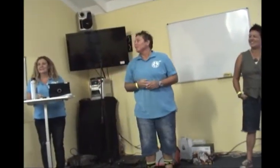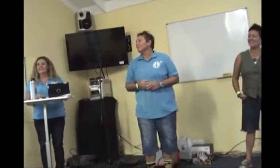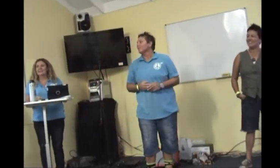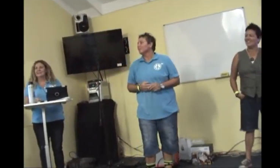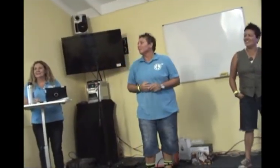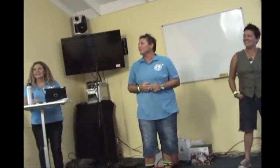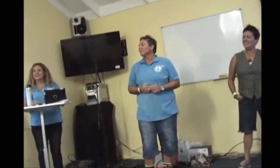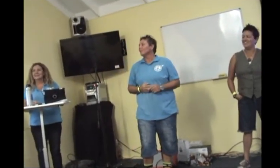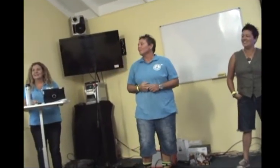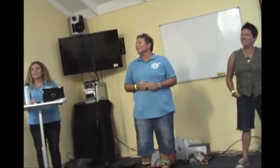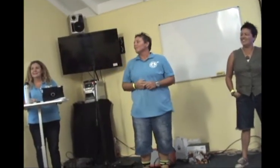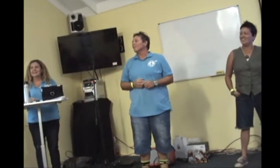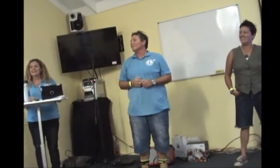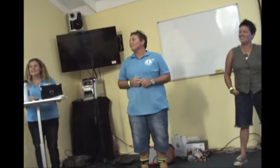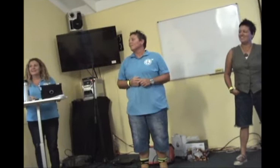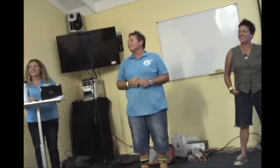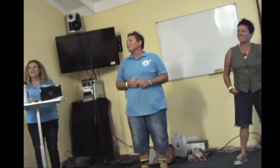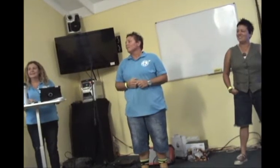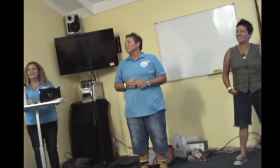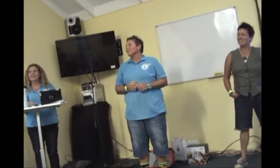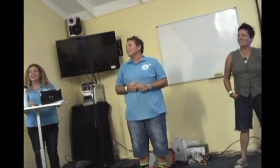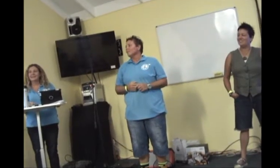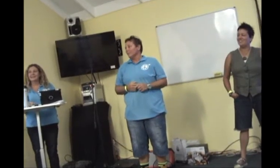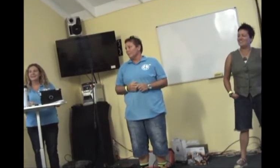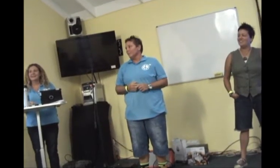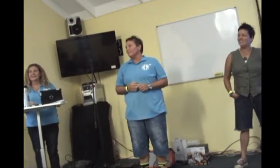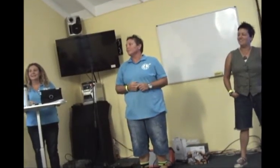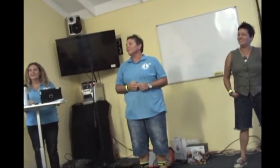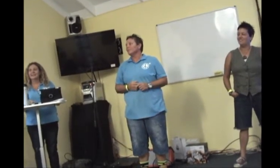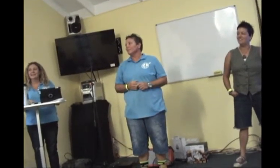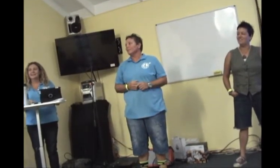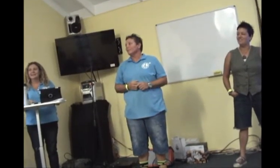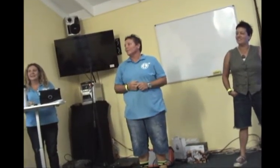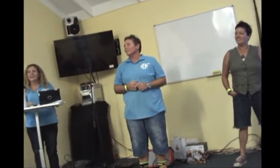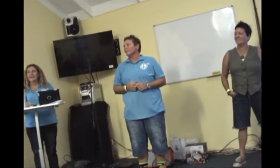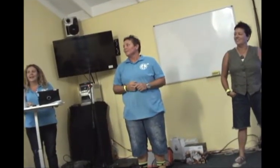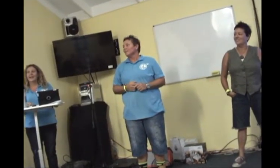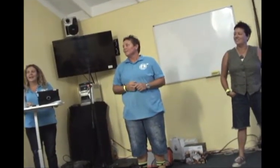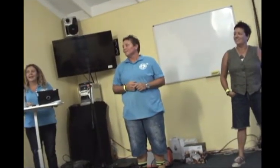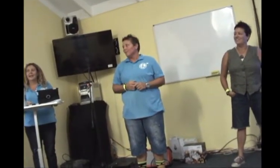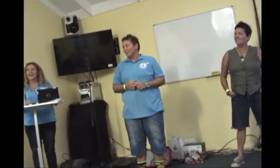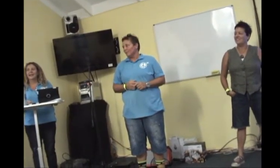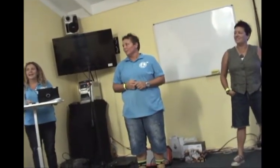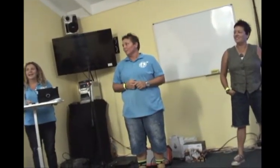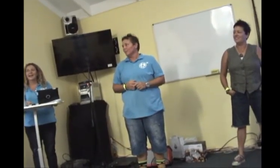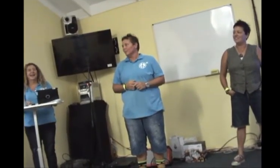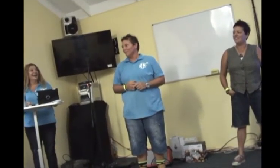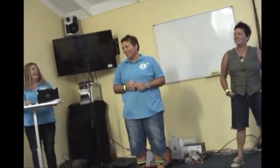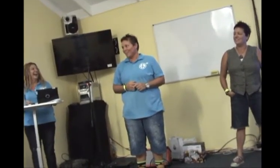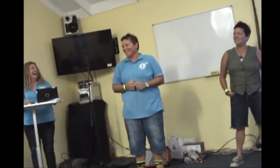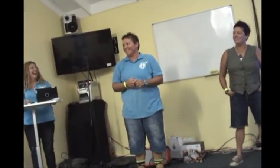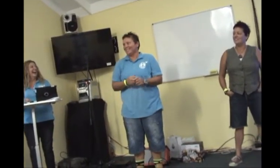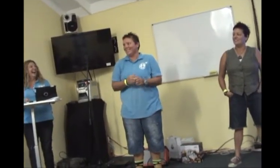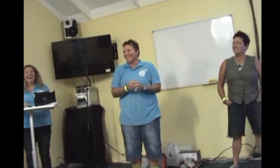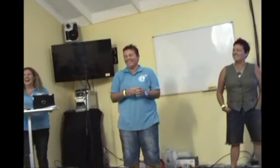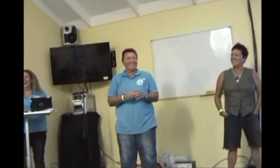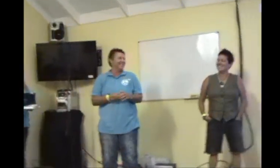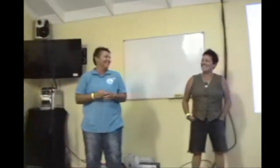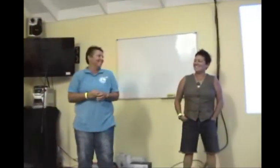and run up a tree. I'm Tania's housemate, so I've put up with it for a while. And she was telling me a story